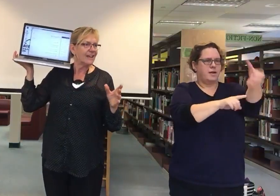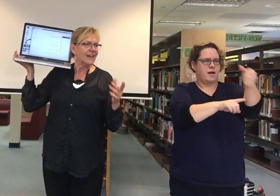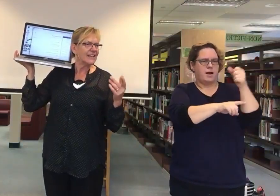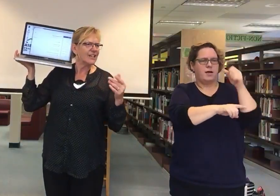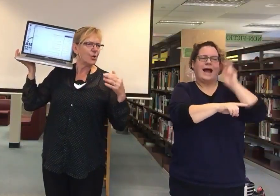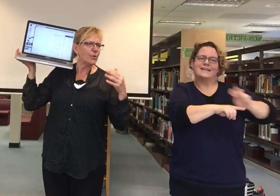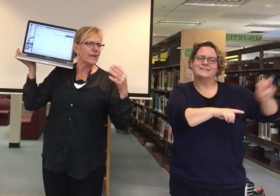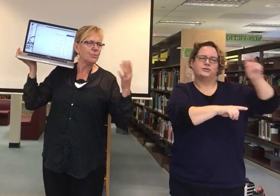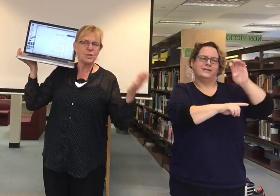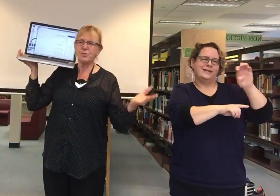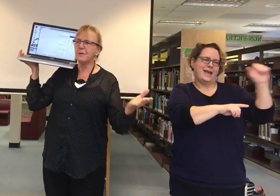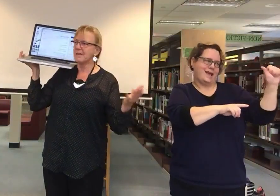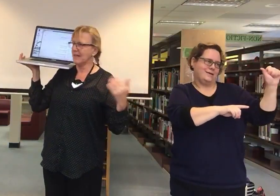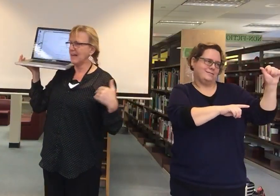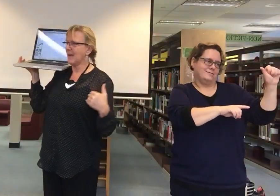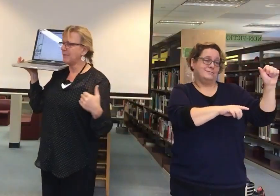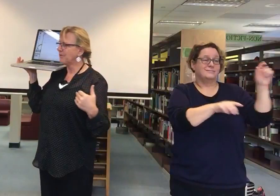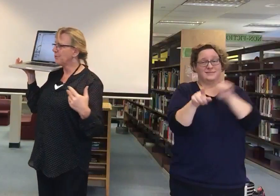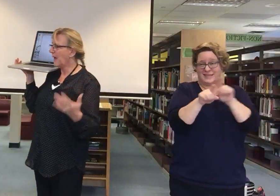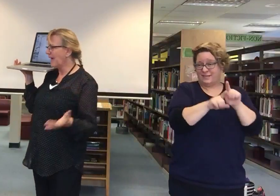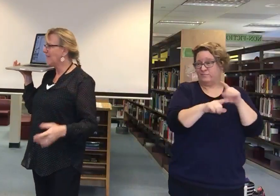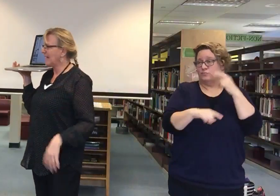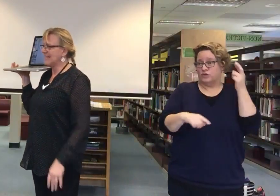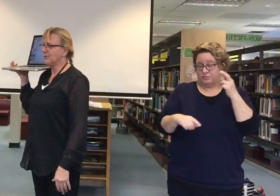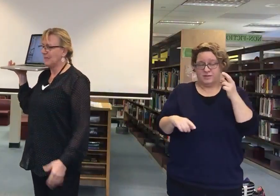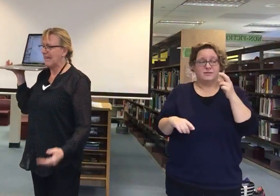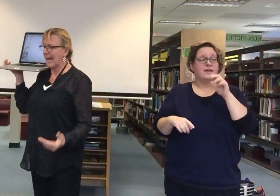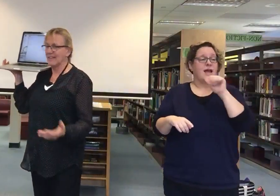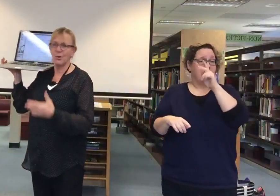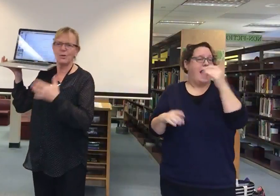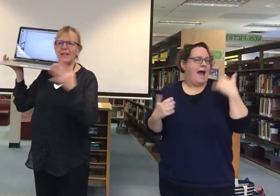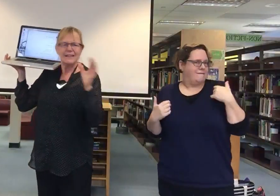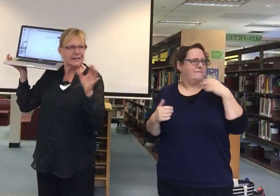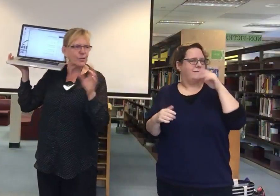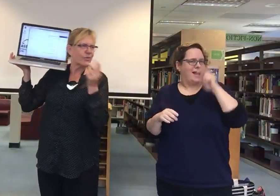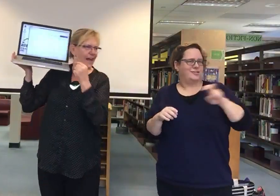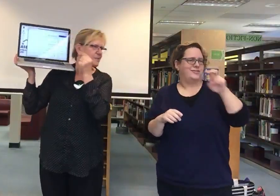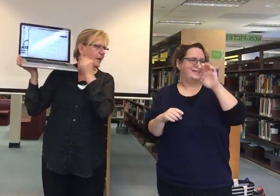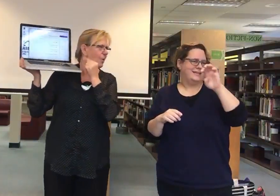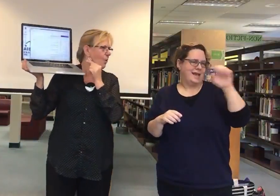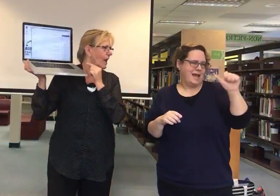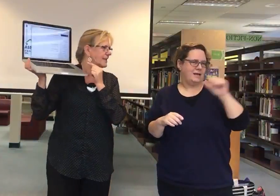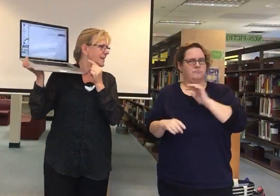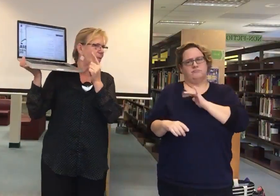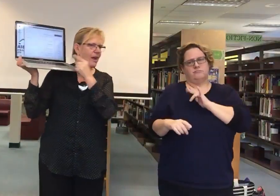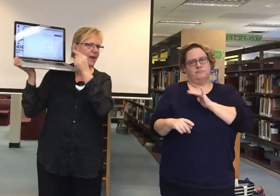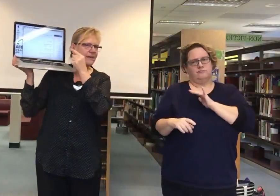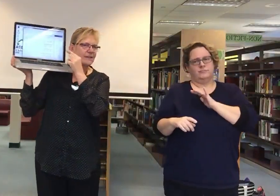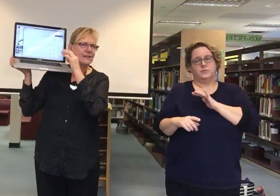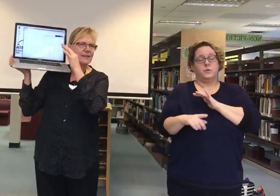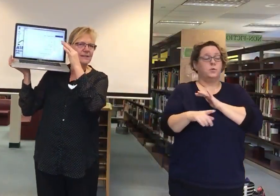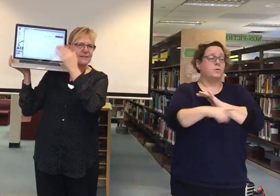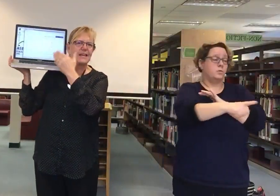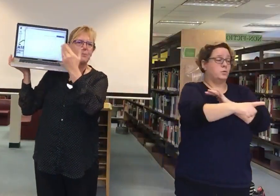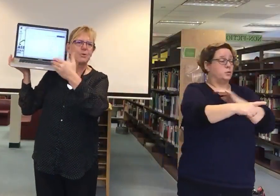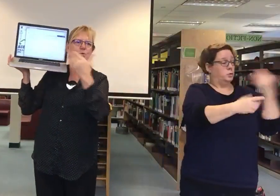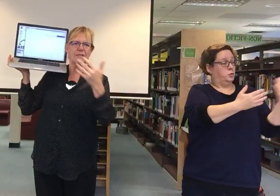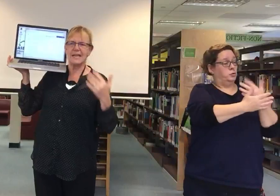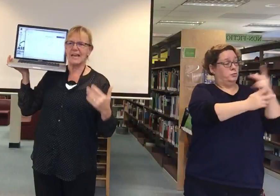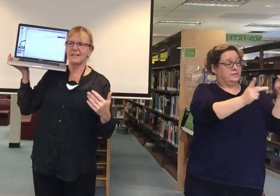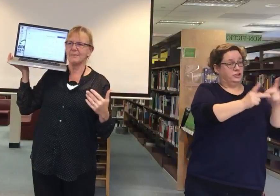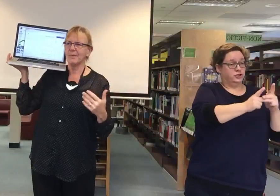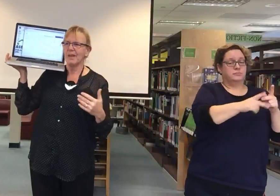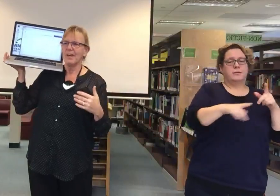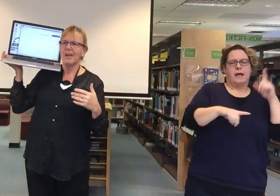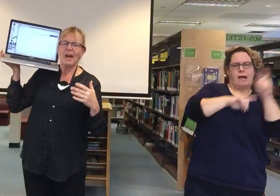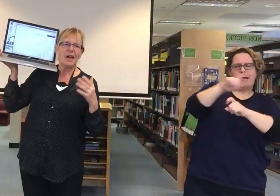EA. And I know in Richmond and in Abbotsford, we have an itinerant EA. So that's my whole idea behind the saying Pro